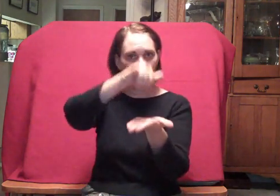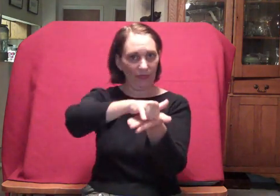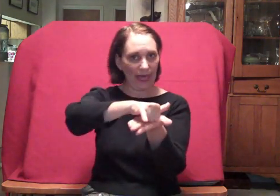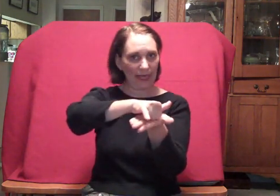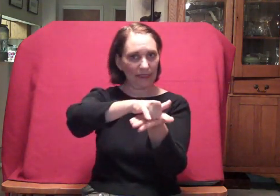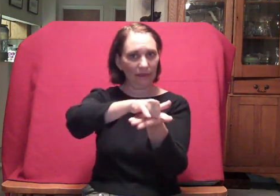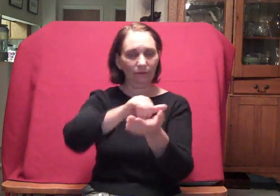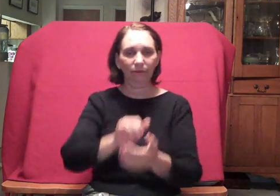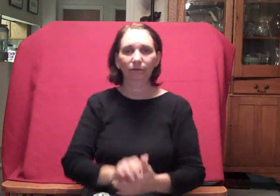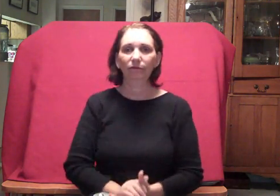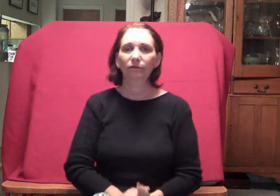That.